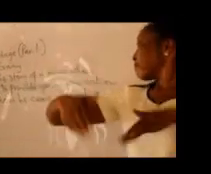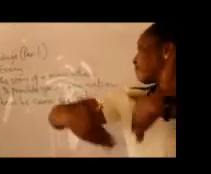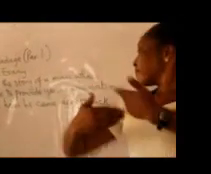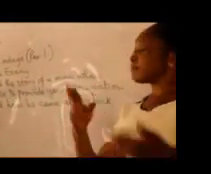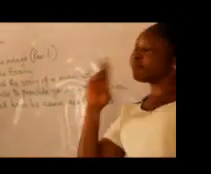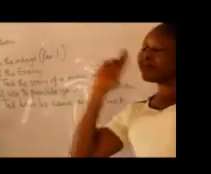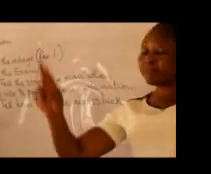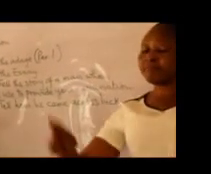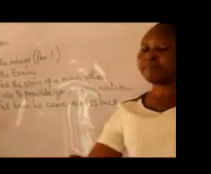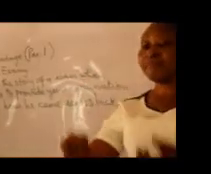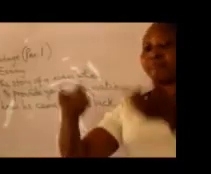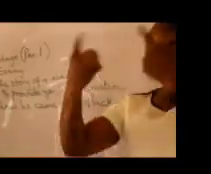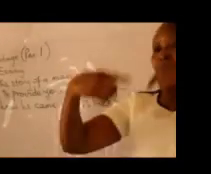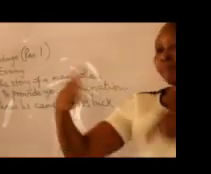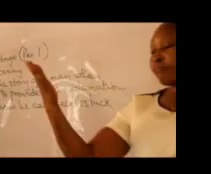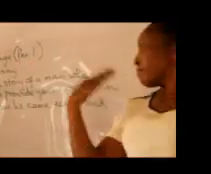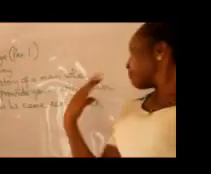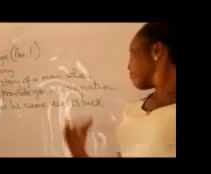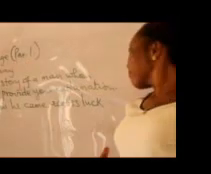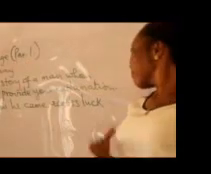paragraph